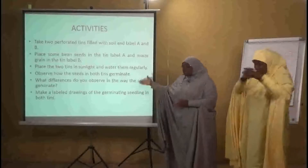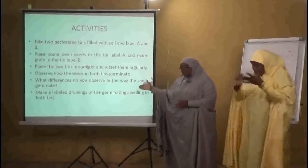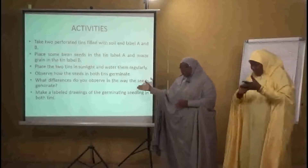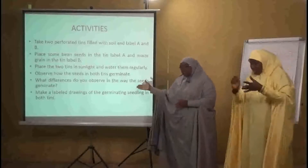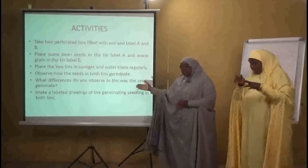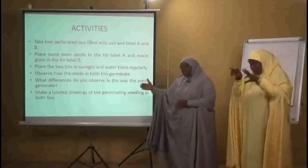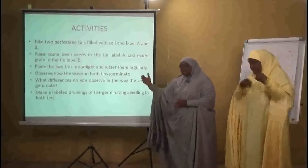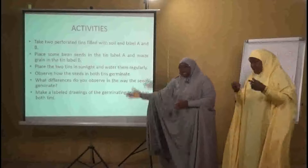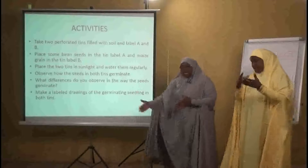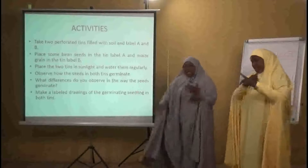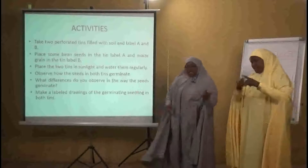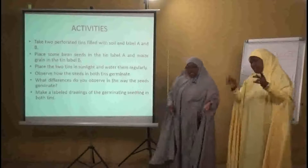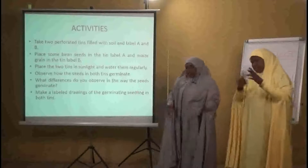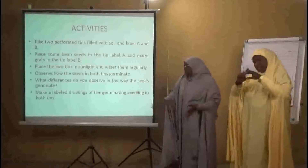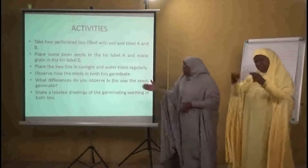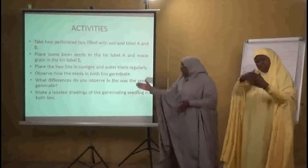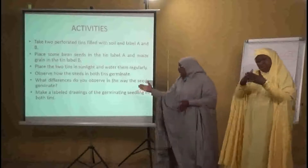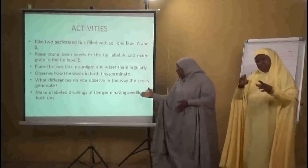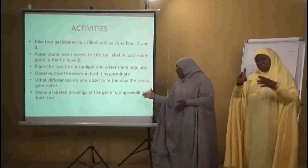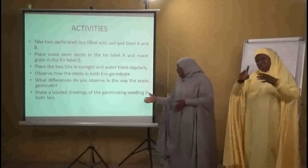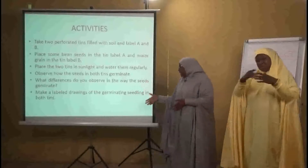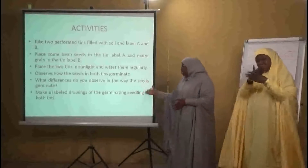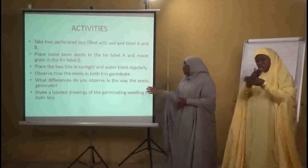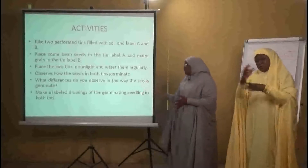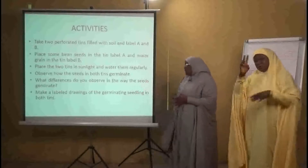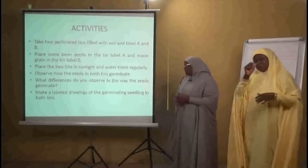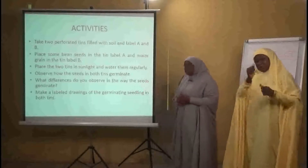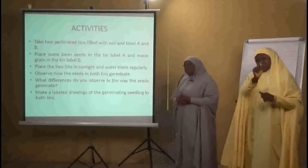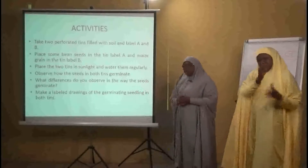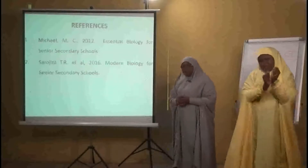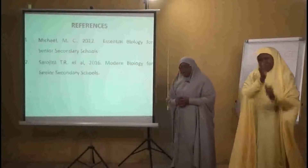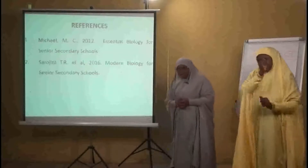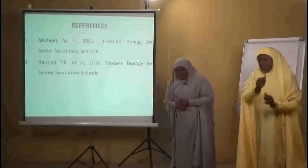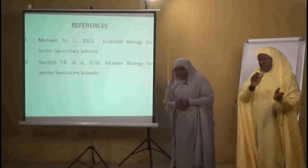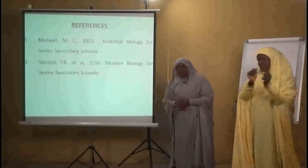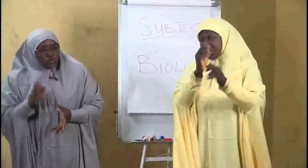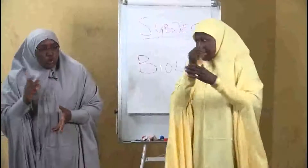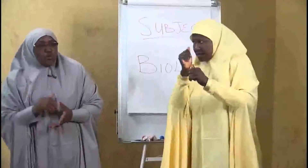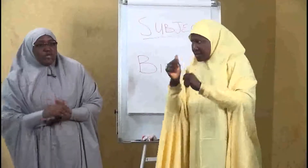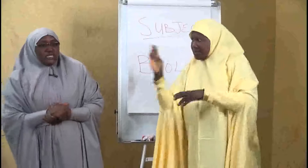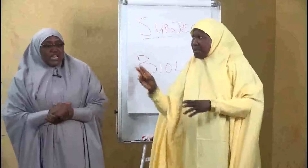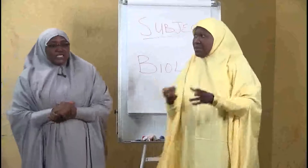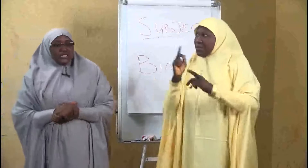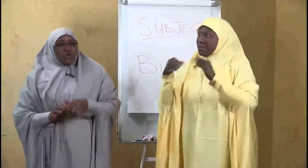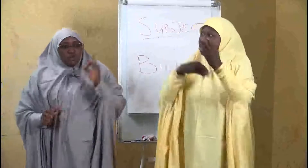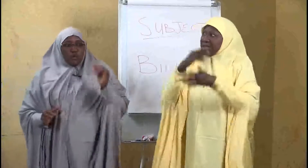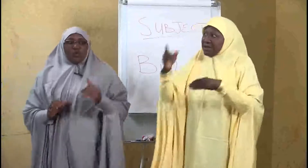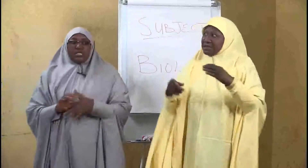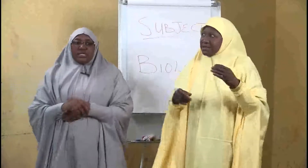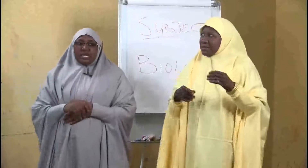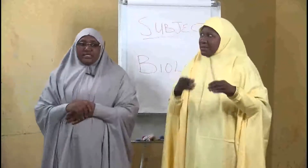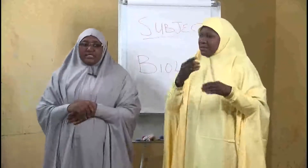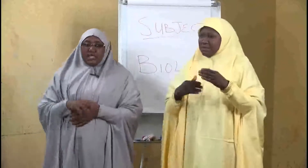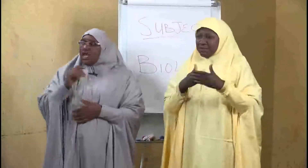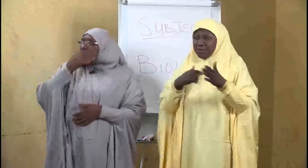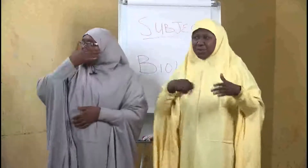What is the difference between tin A and tin B? Make a label diagram of the germinating seedling. So when we meet in the next lesson, or before we meet in